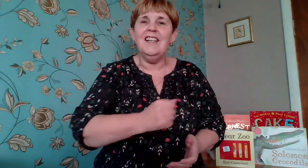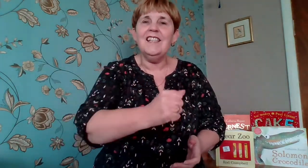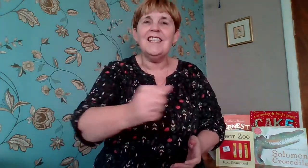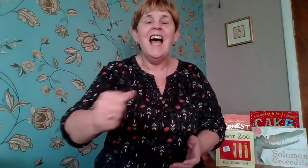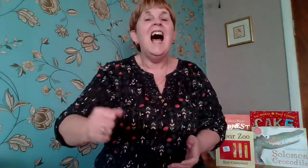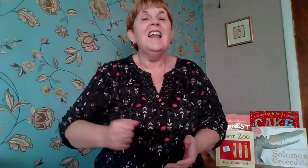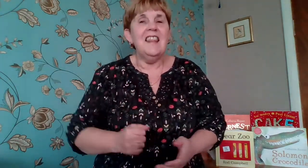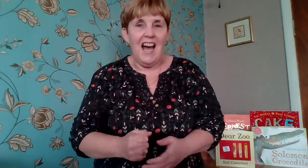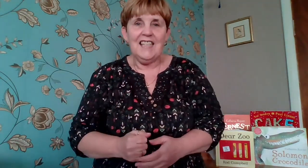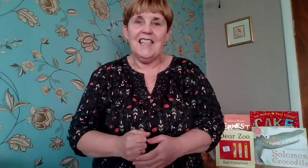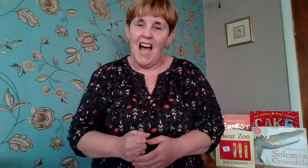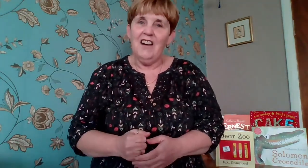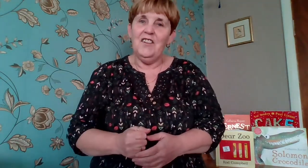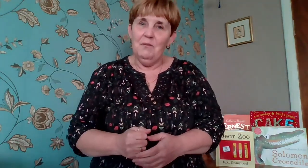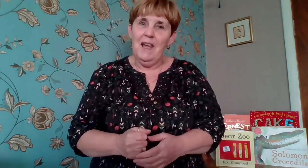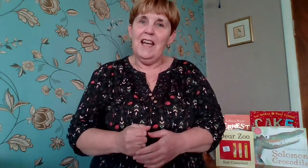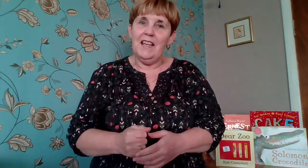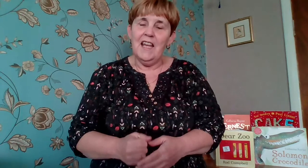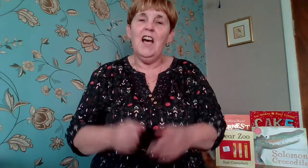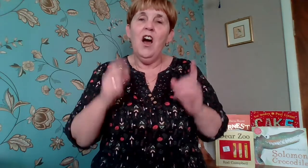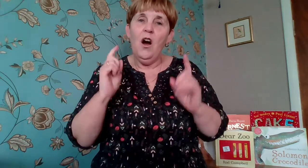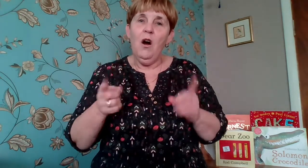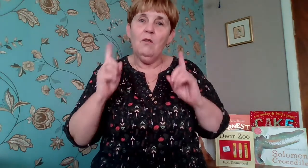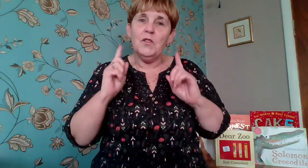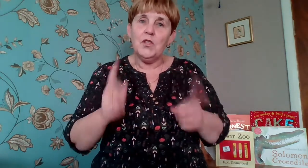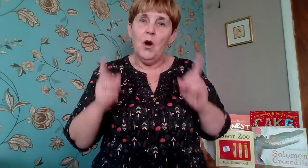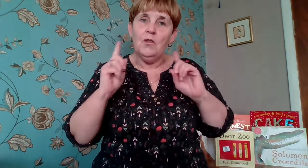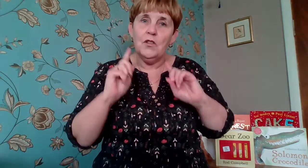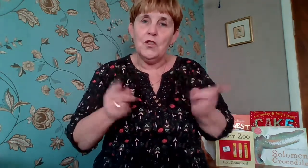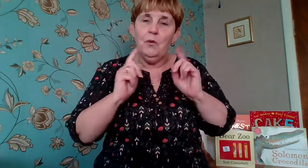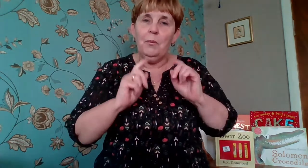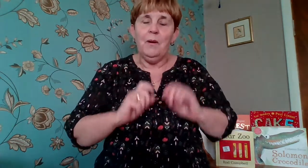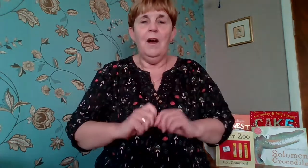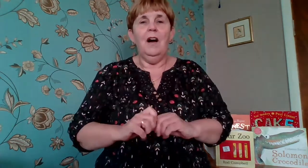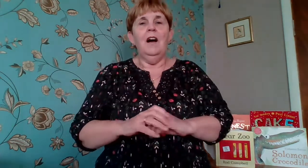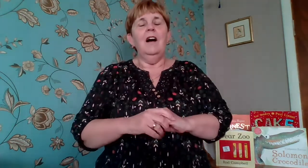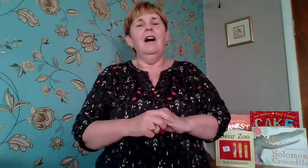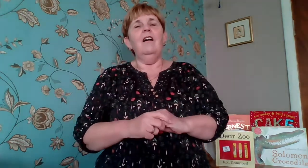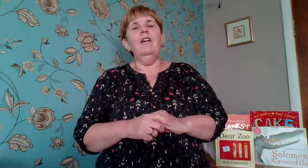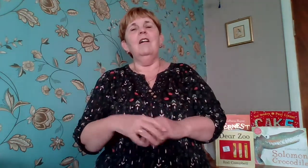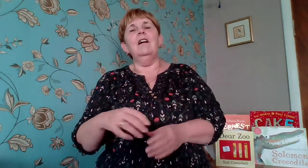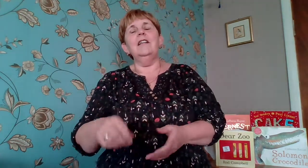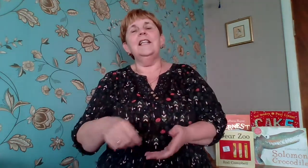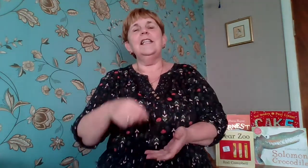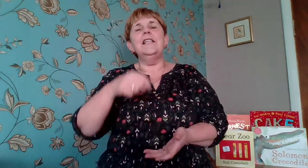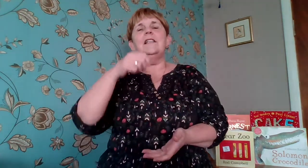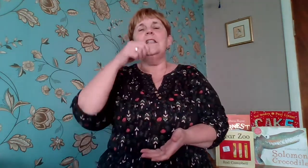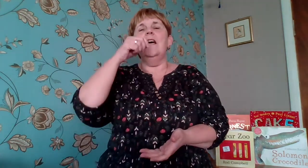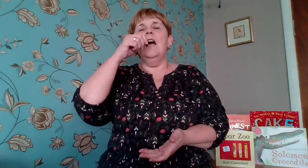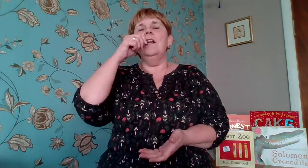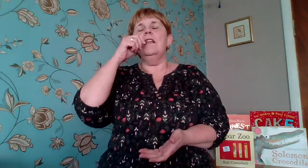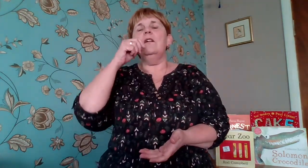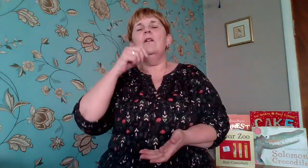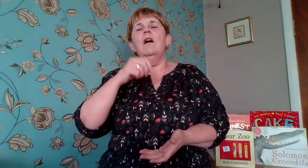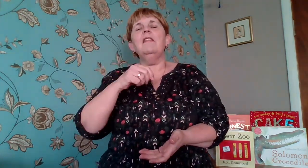suspicious. That's how you make the old stone soup. Oh, and he tasted it and he thought, this